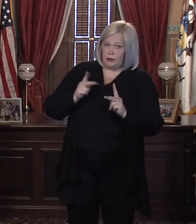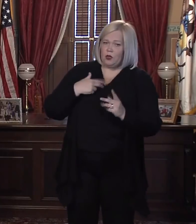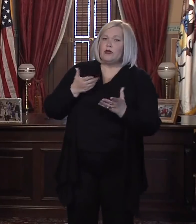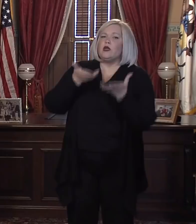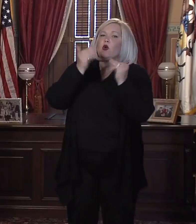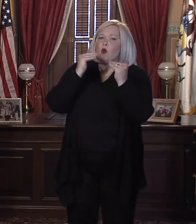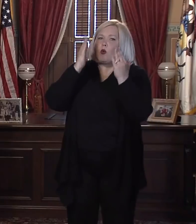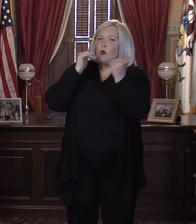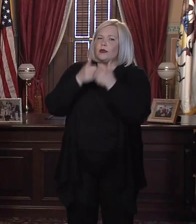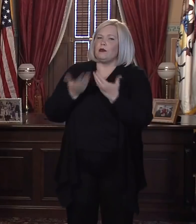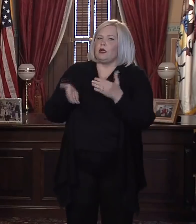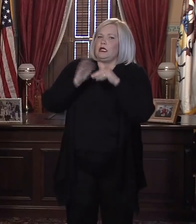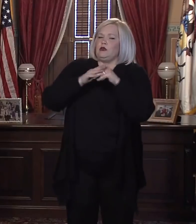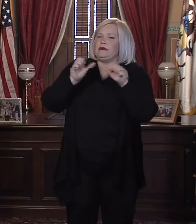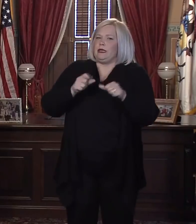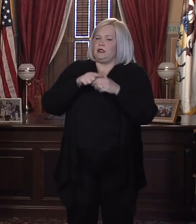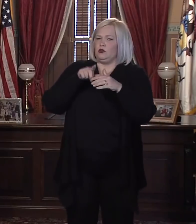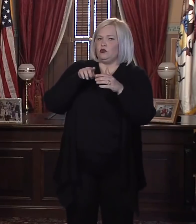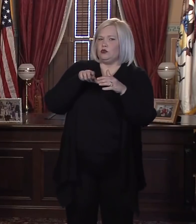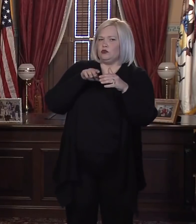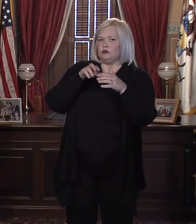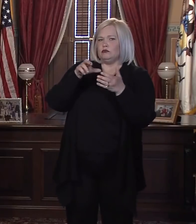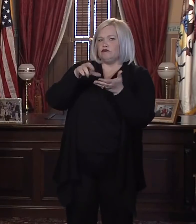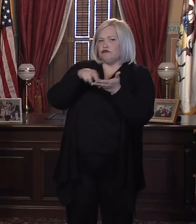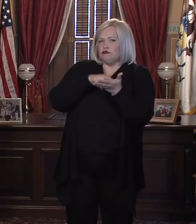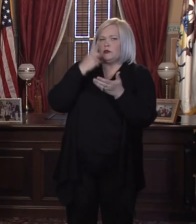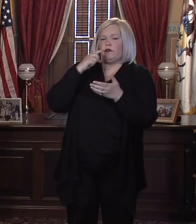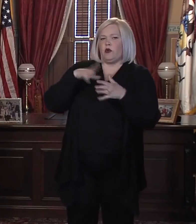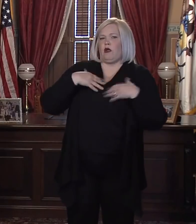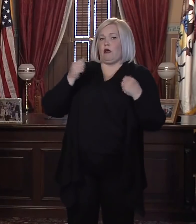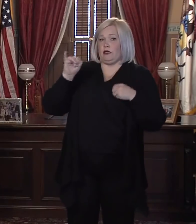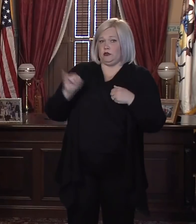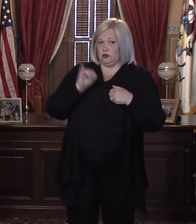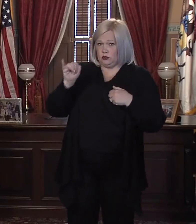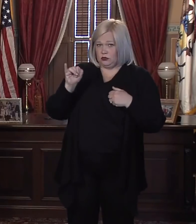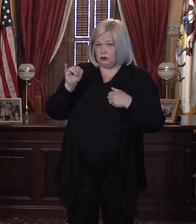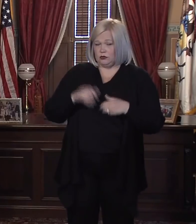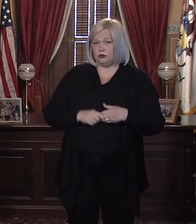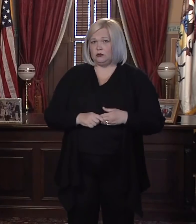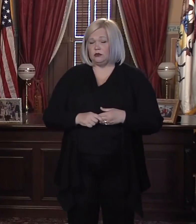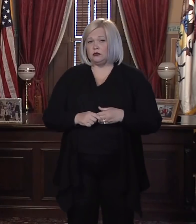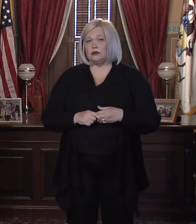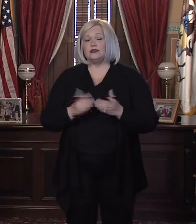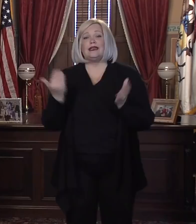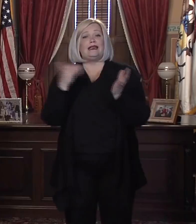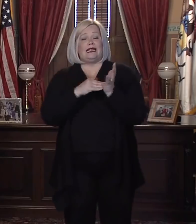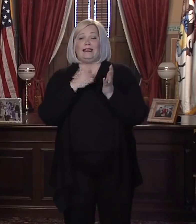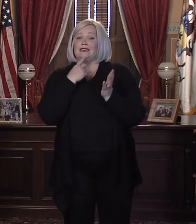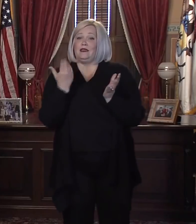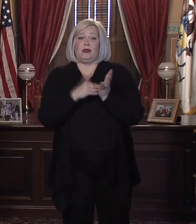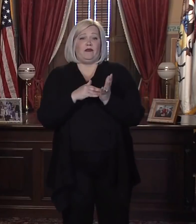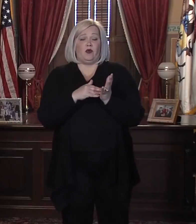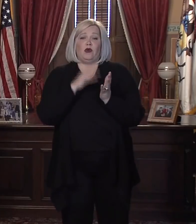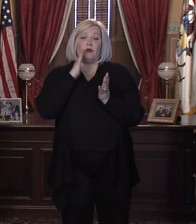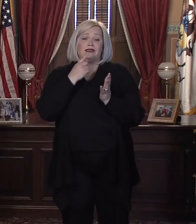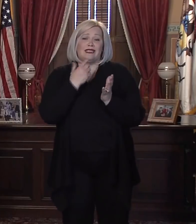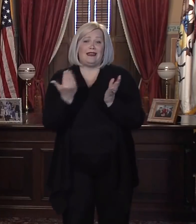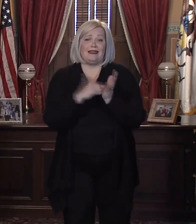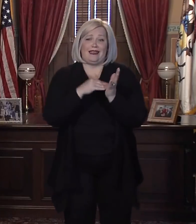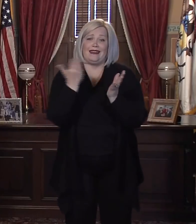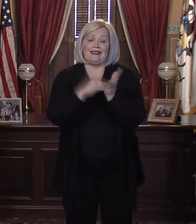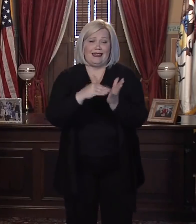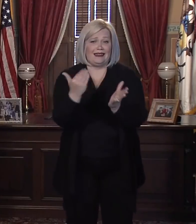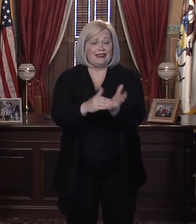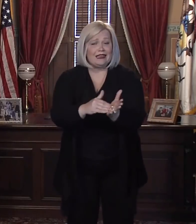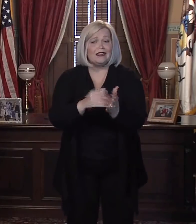period. I know I've said it before, but I think that it's important for perspective for people to understand this is a